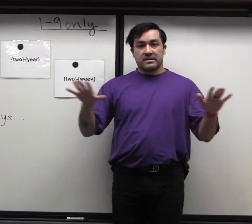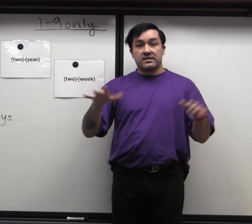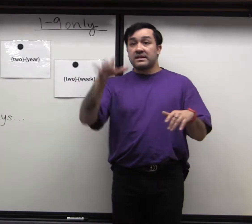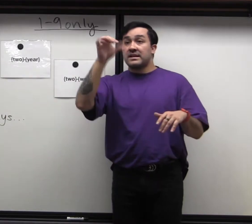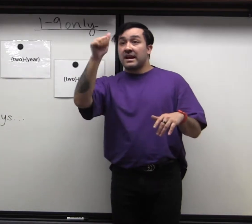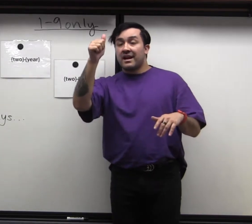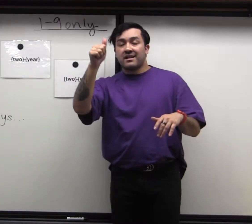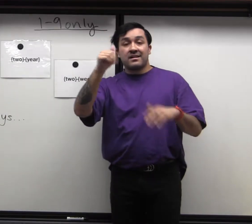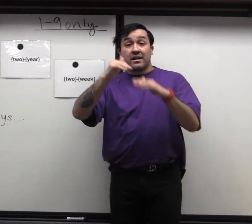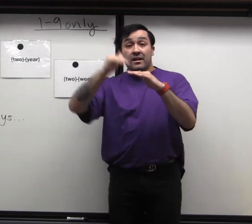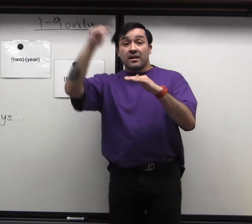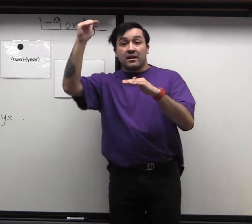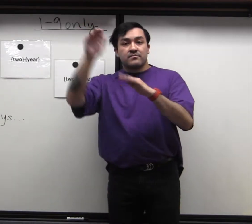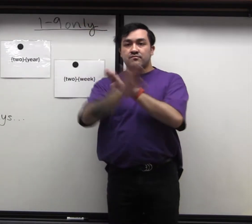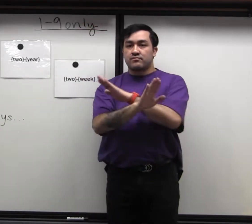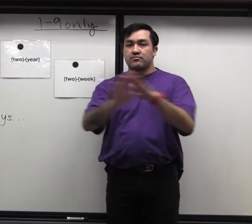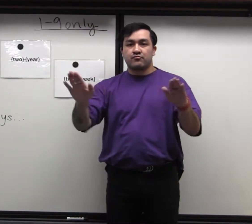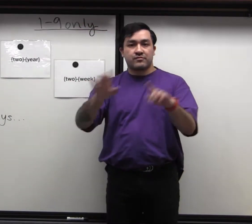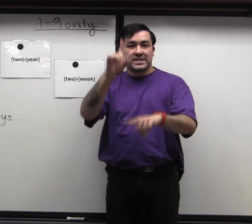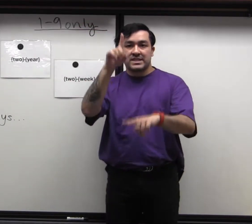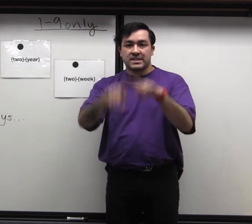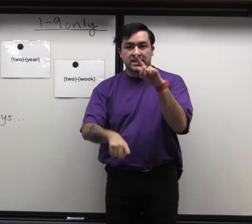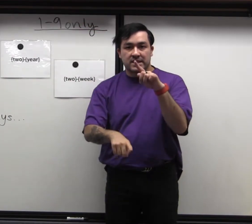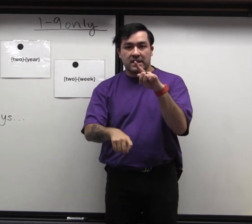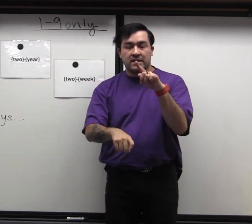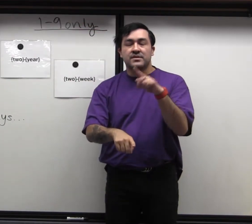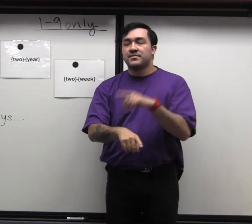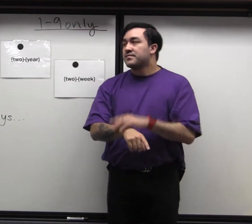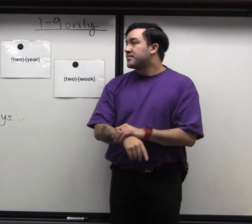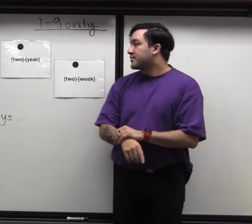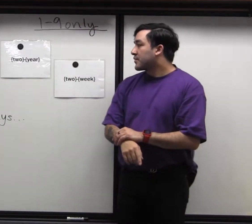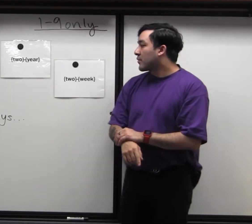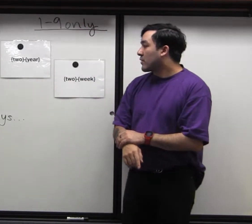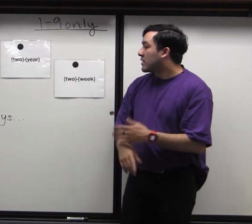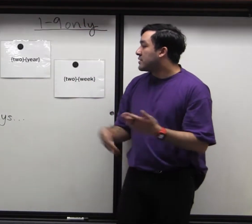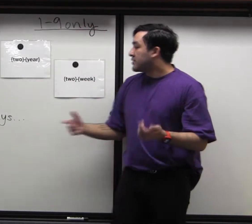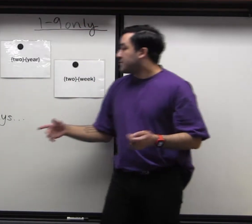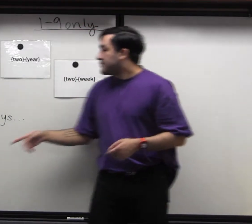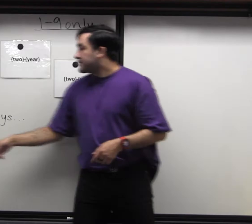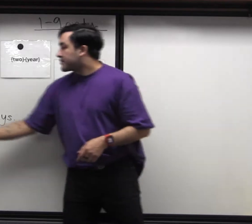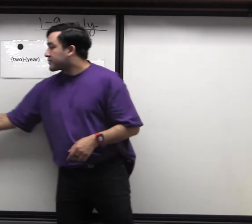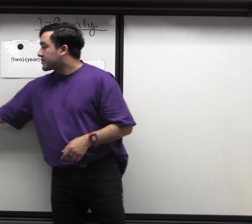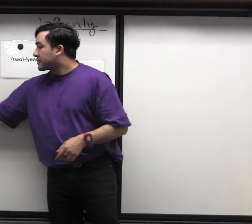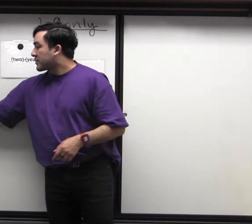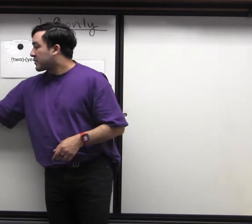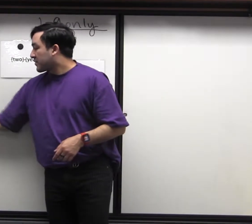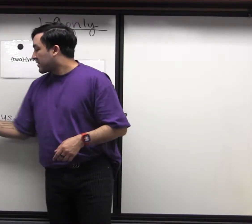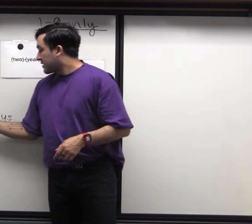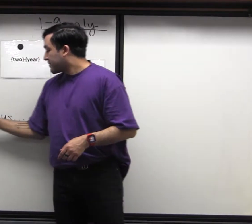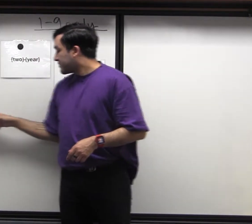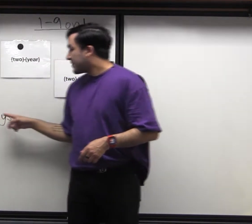numerical incorporation we're using, can only be 1 through 9. We cannot go over the number 10. It just does not work.